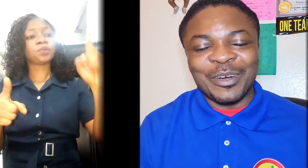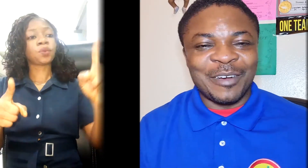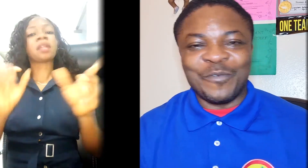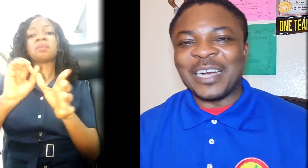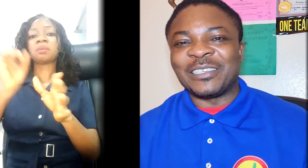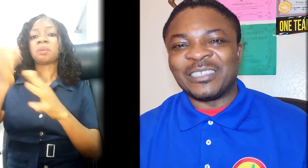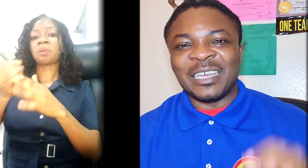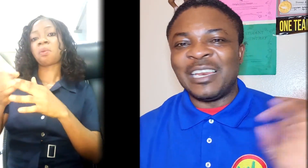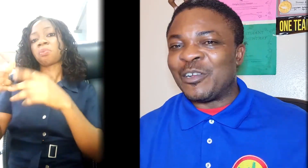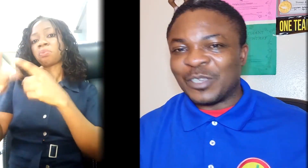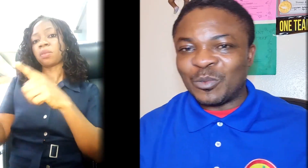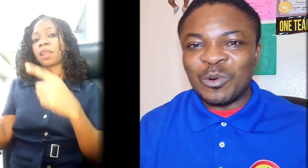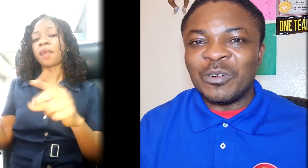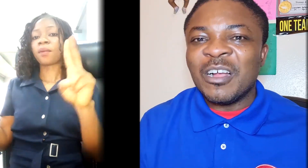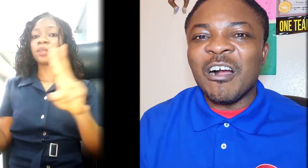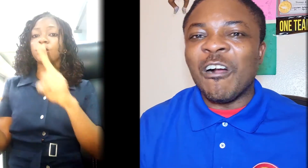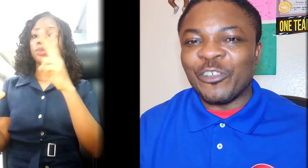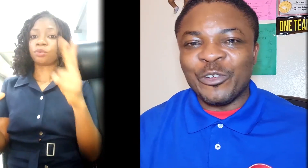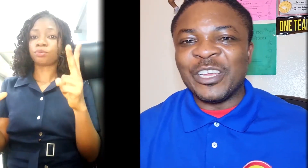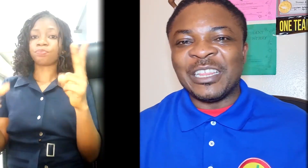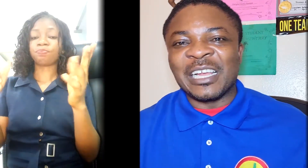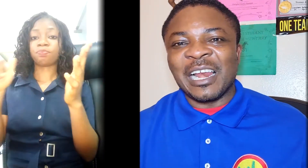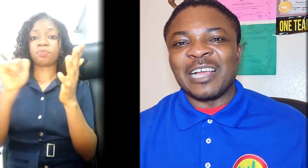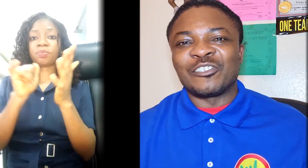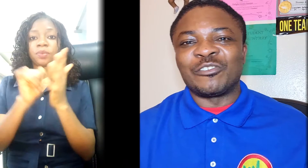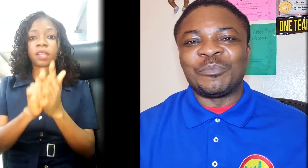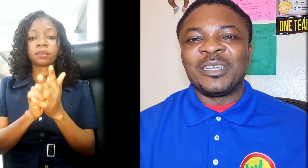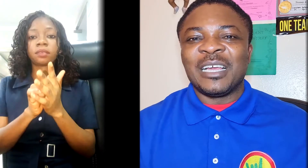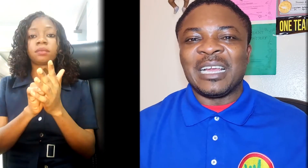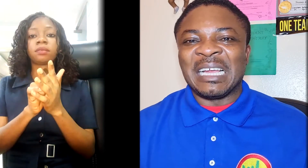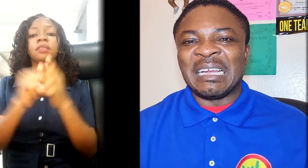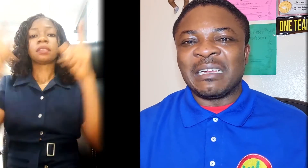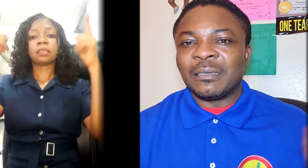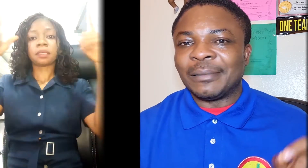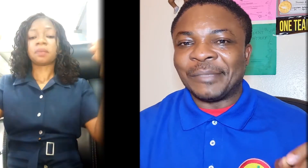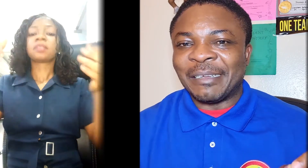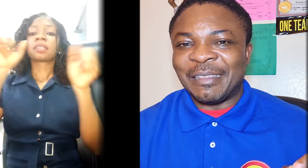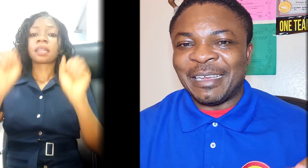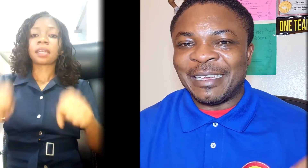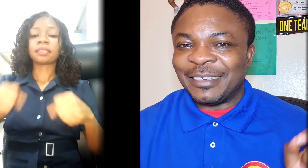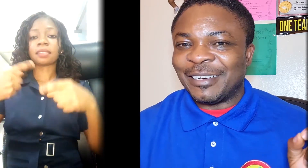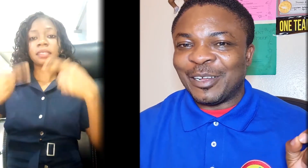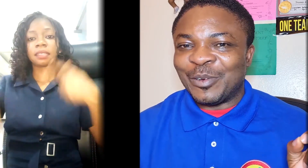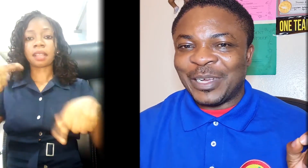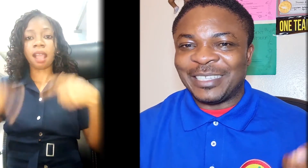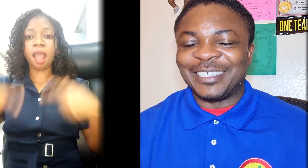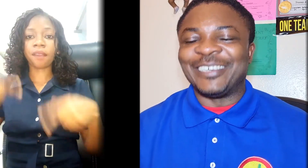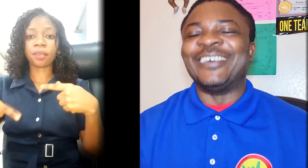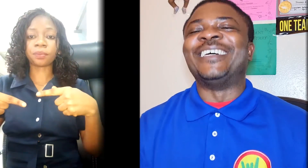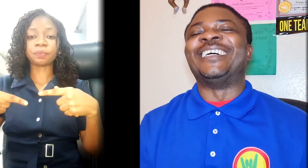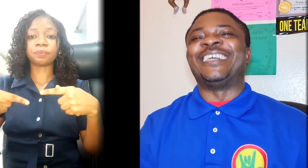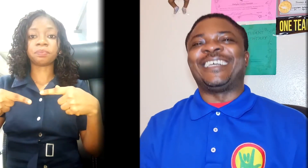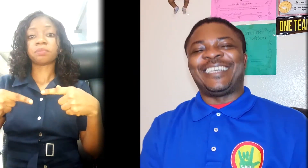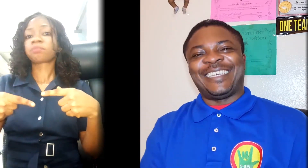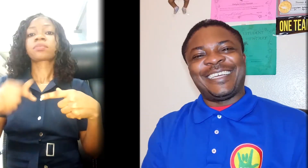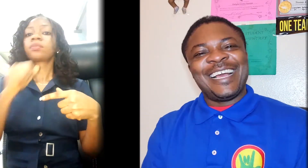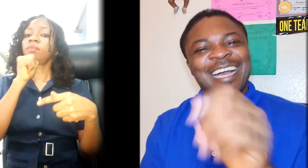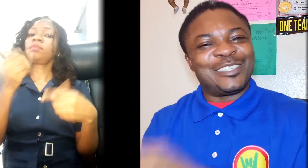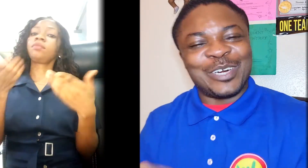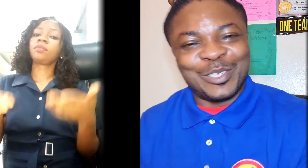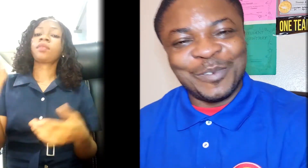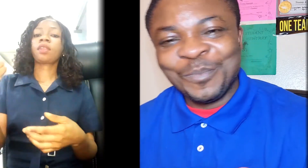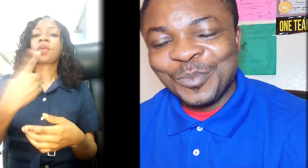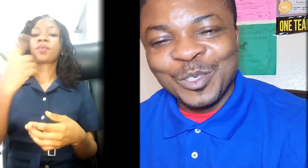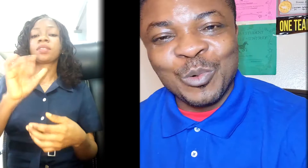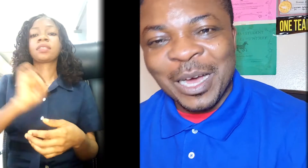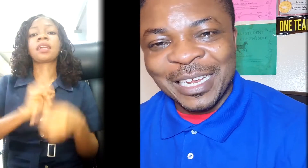some factors that linguists will argue in the classroom. And I'm not there always, so I